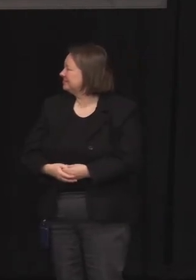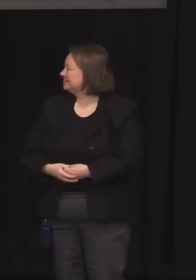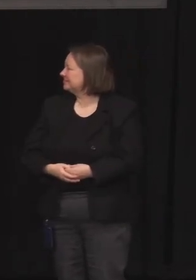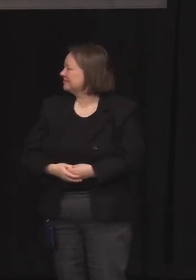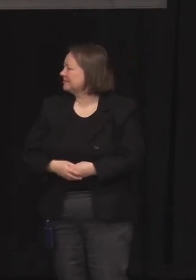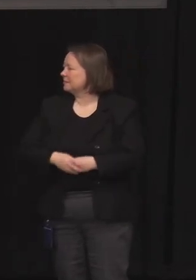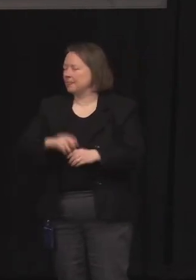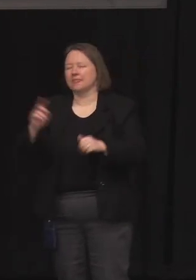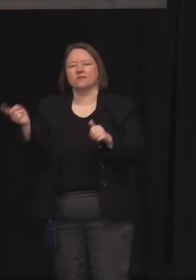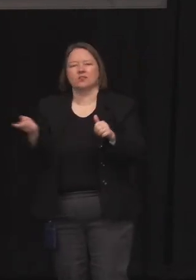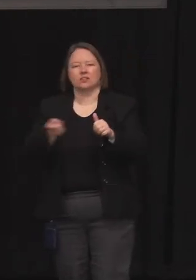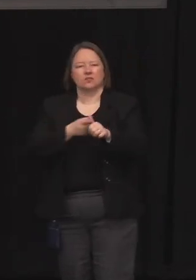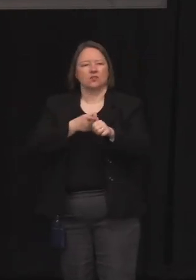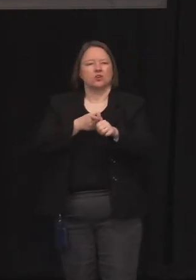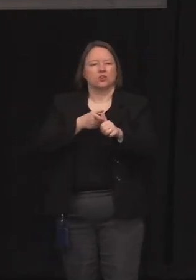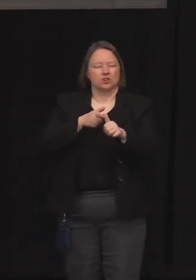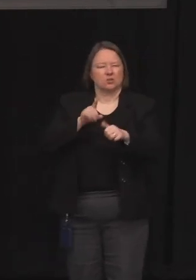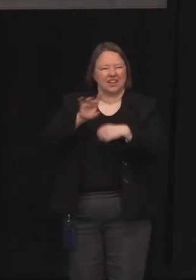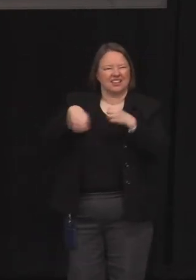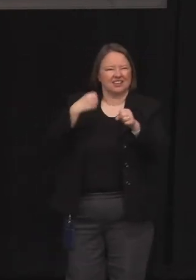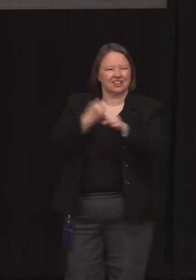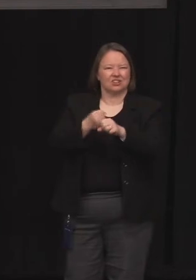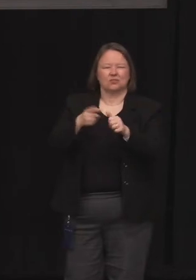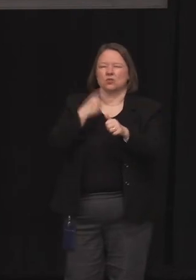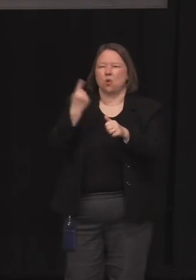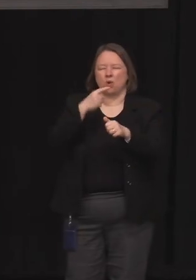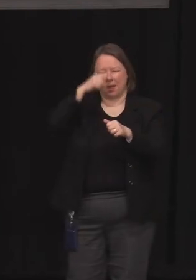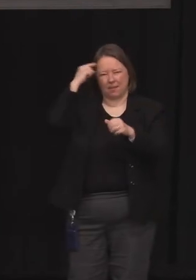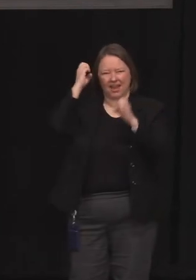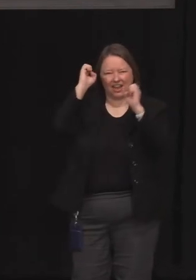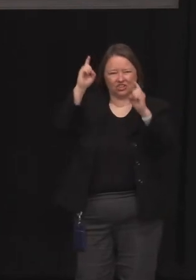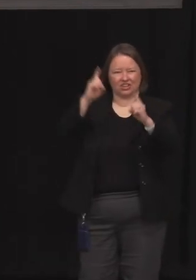For the first 28 years, they were the first and only black